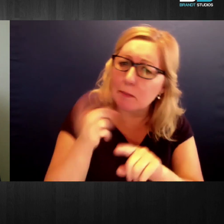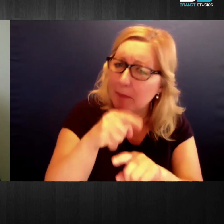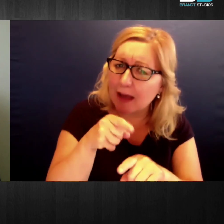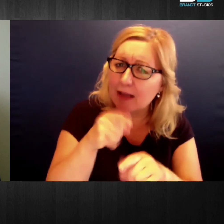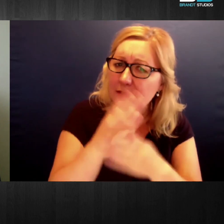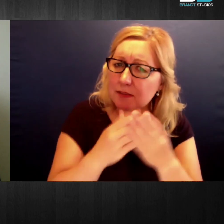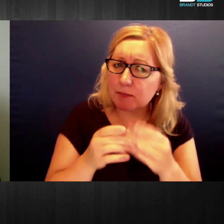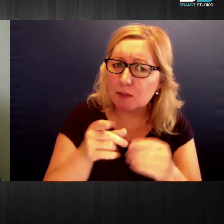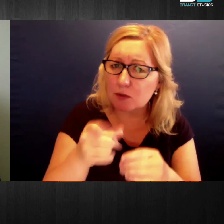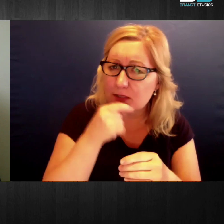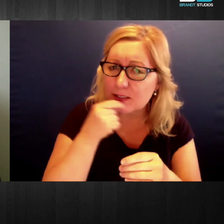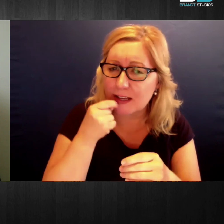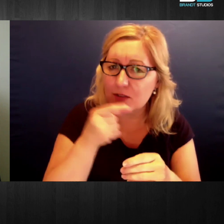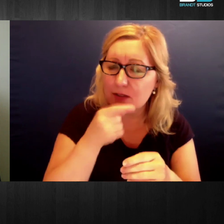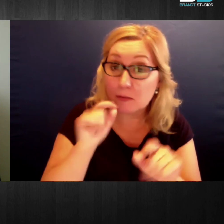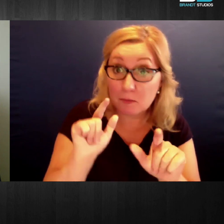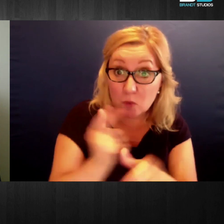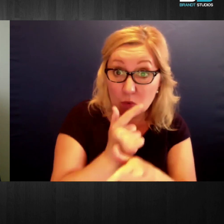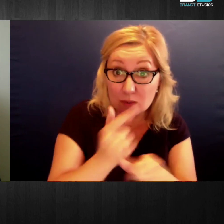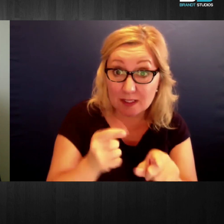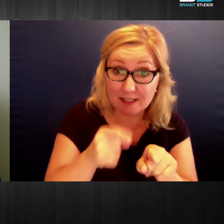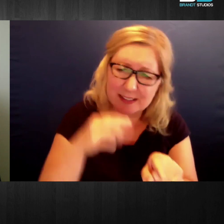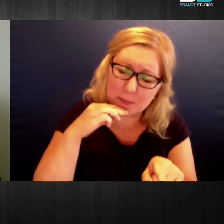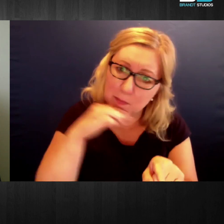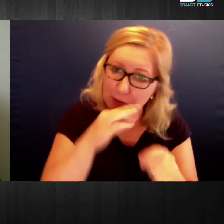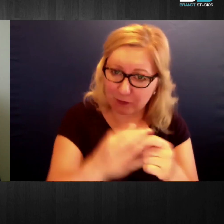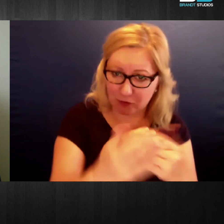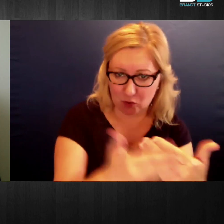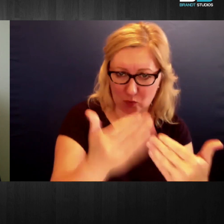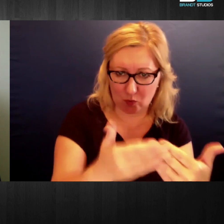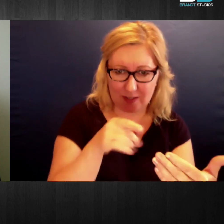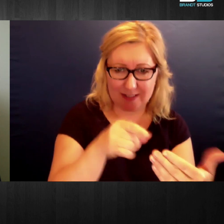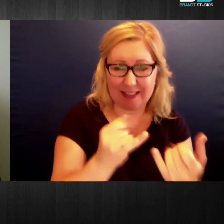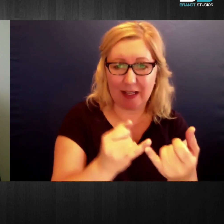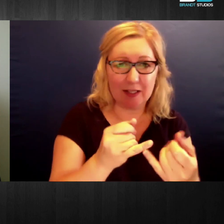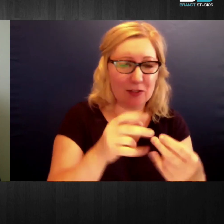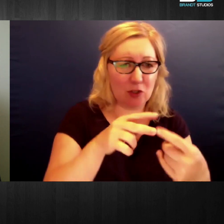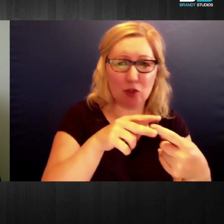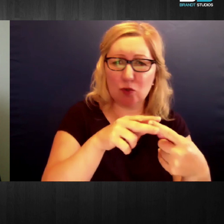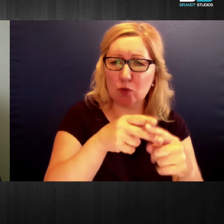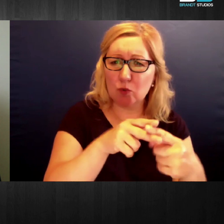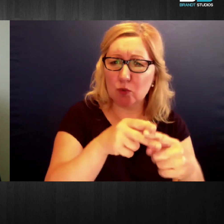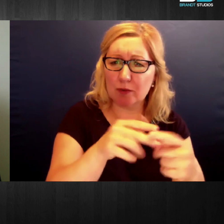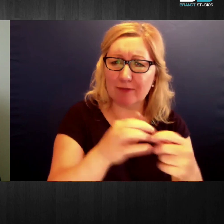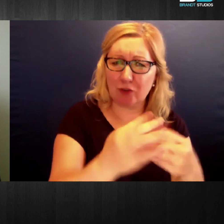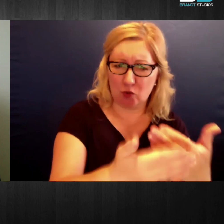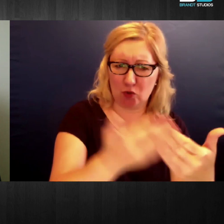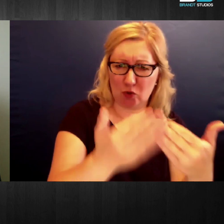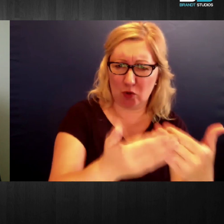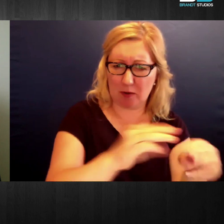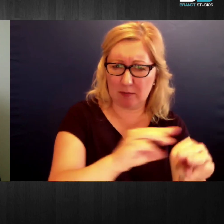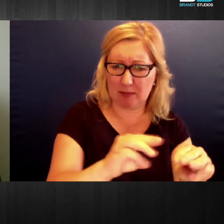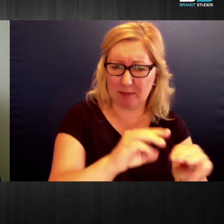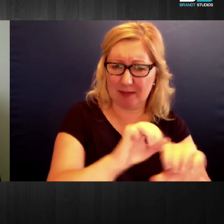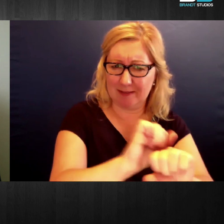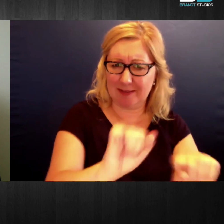been the tool of youth voice. No permission is needed from others. There's no one to stop them. This is the way they can share their